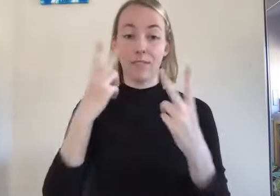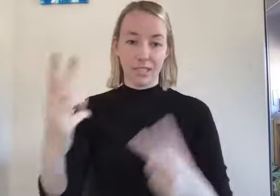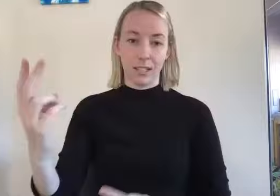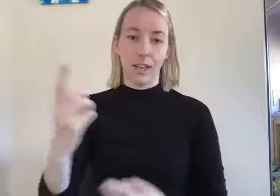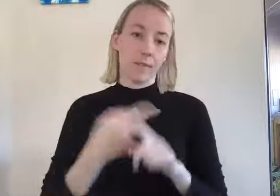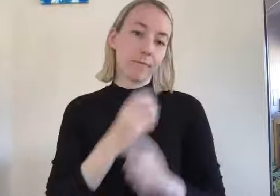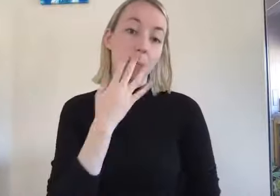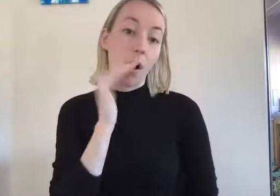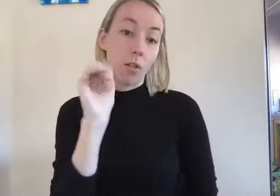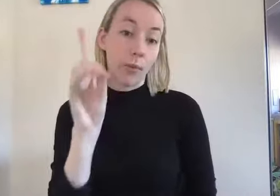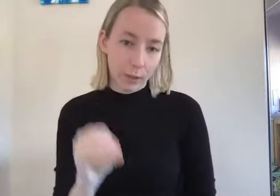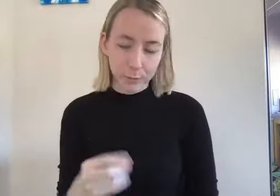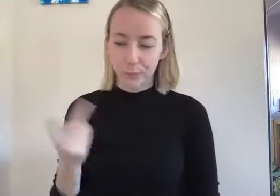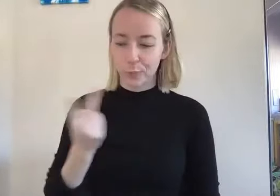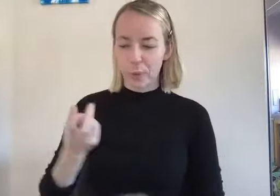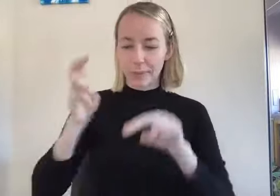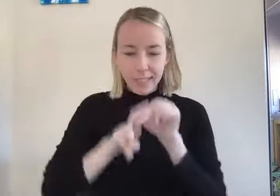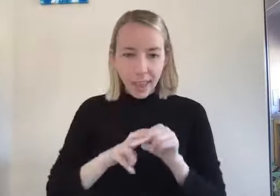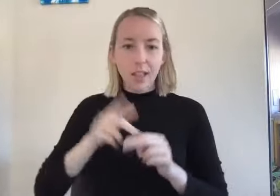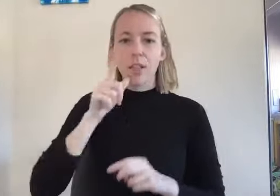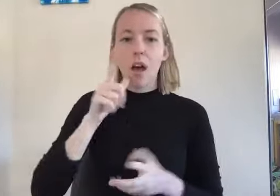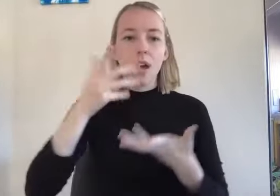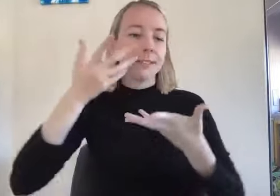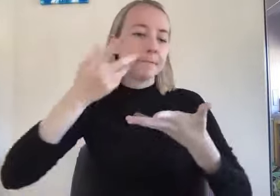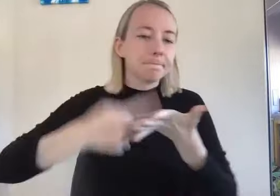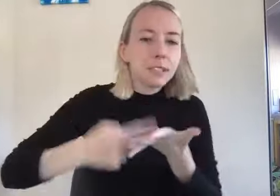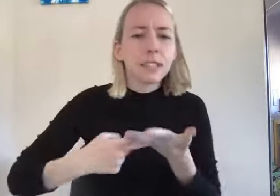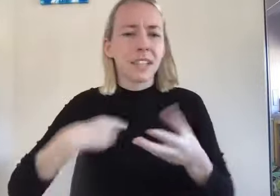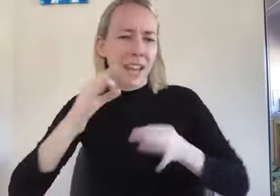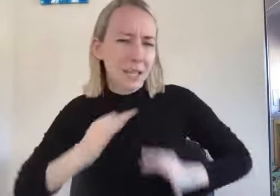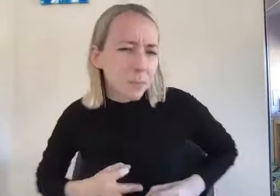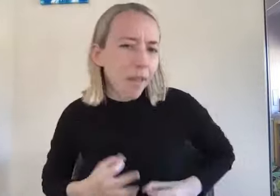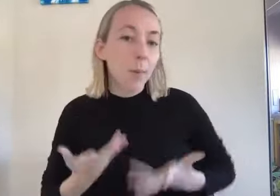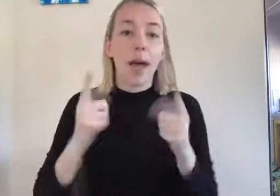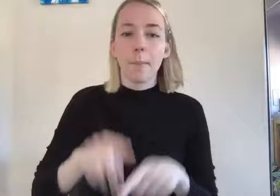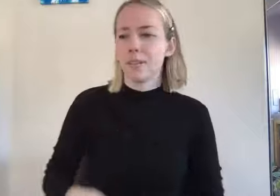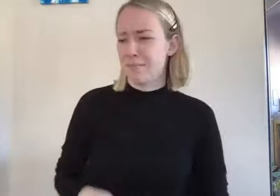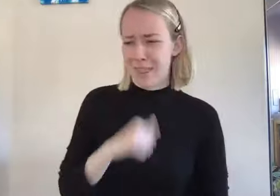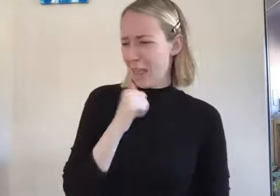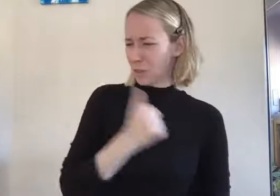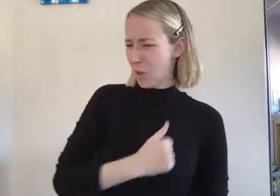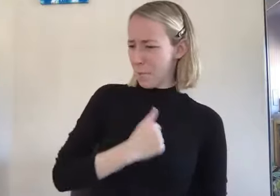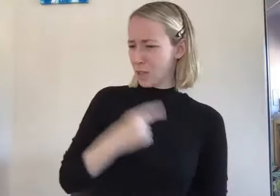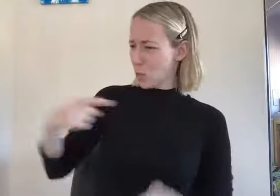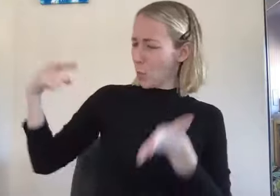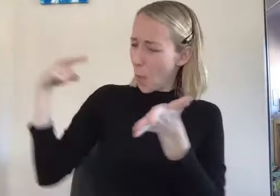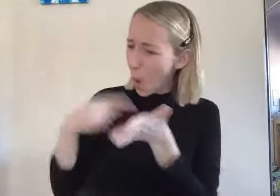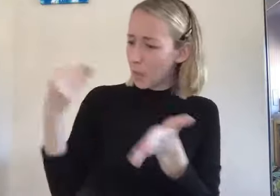down from Denver, and we were talking, and we were having lunch. And I told him about that, and he said, "That's not amends, man. You owe her that